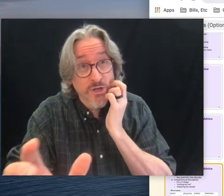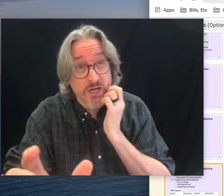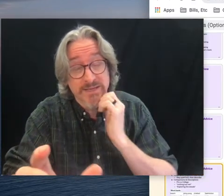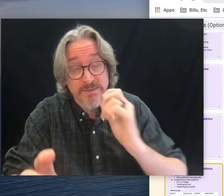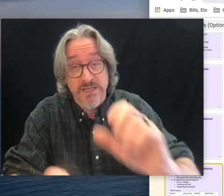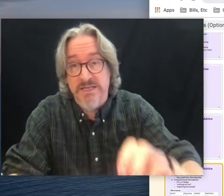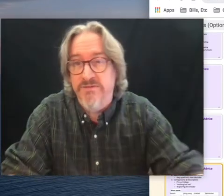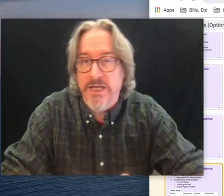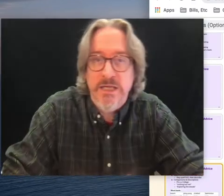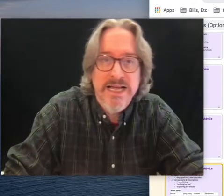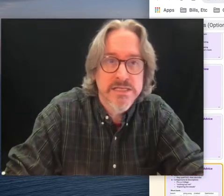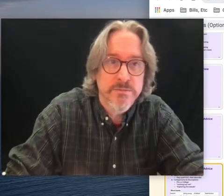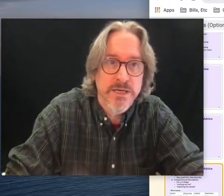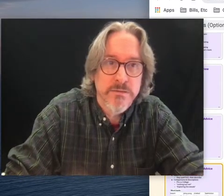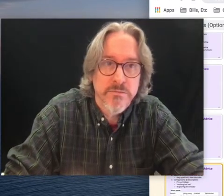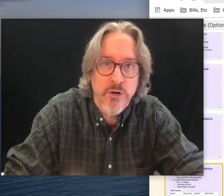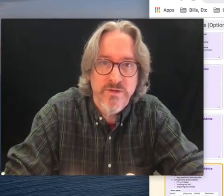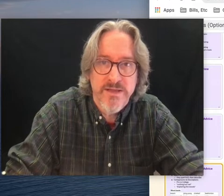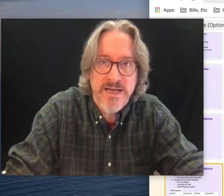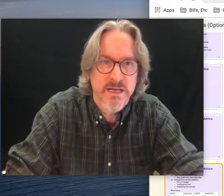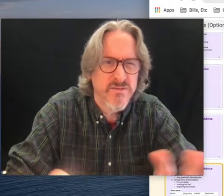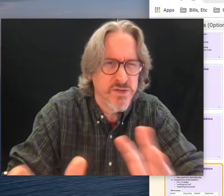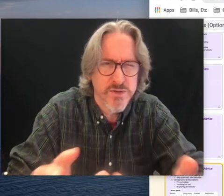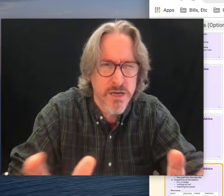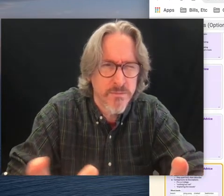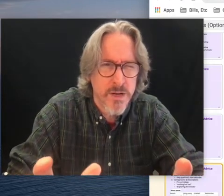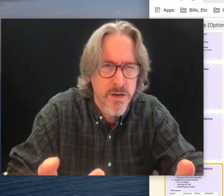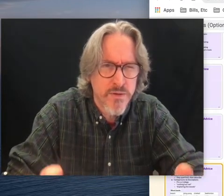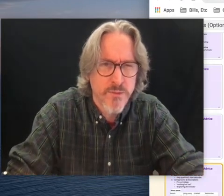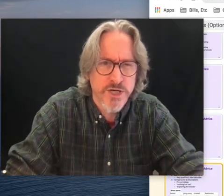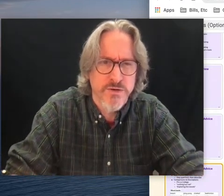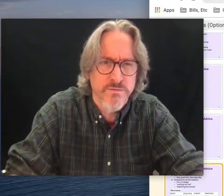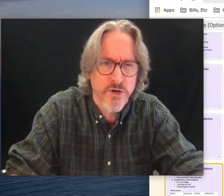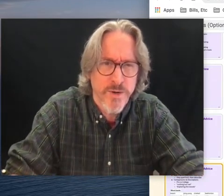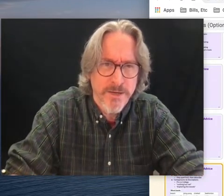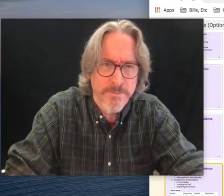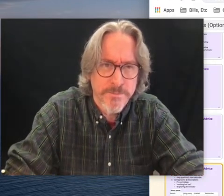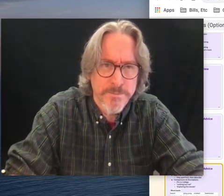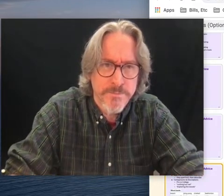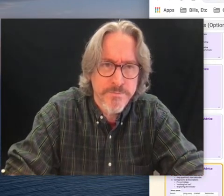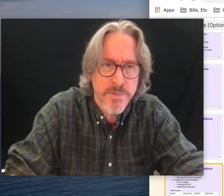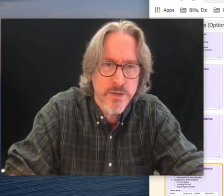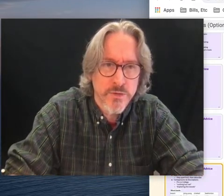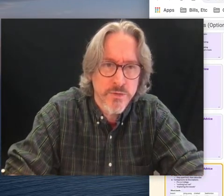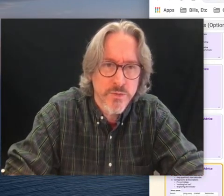And we'll talk about some of the stuff in class, but hopefully that gives you some preparation for going in.